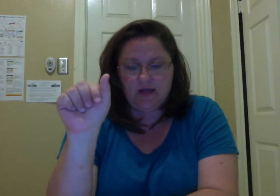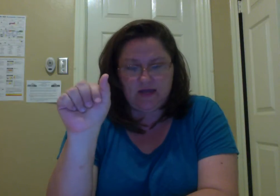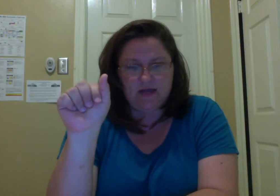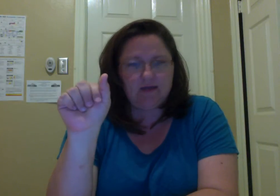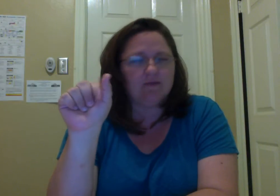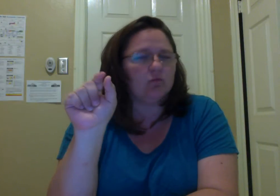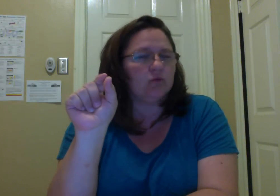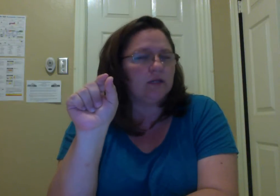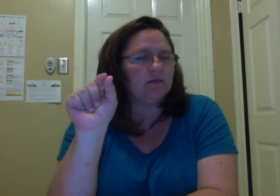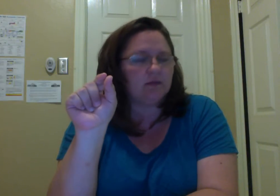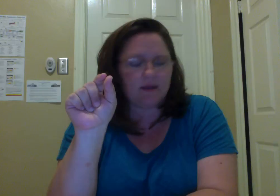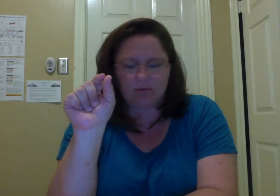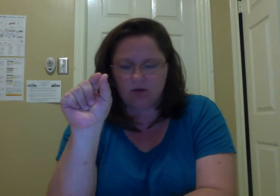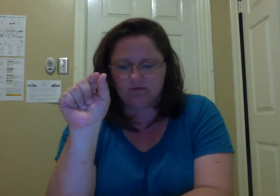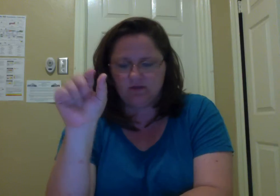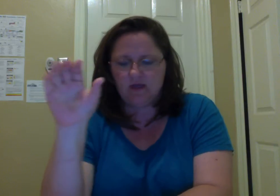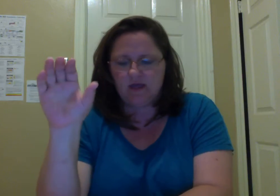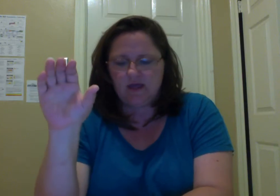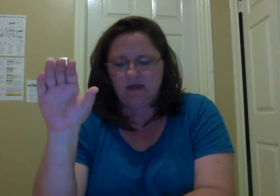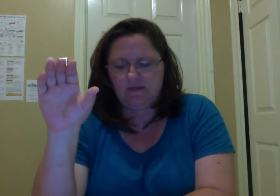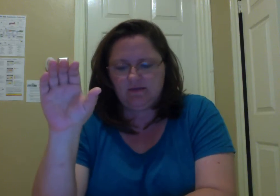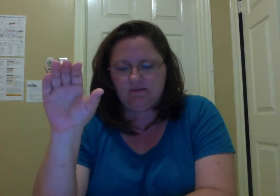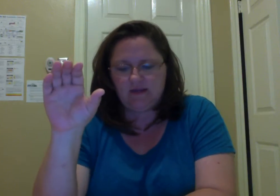B-A-R-B-A-R-A. There's a really slight pause. And then